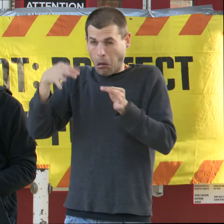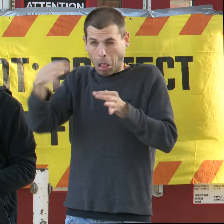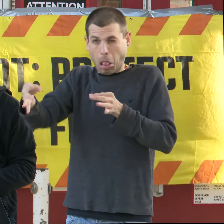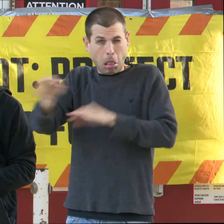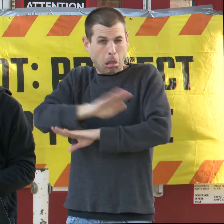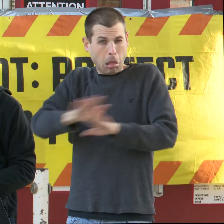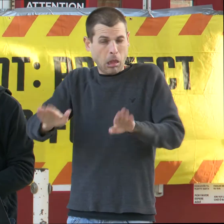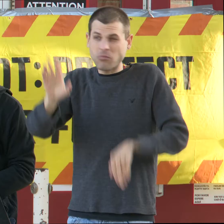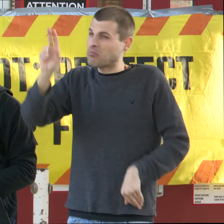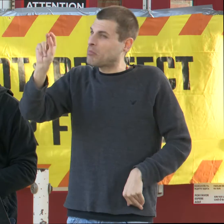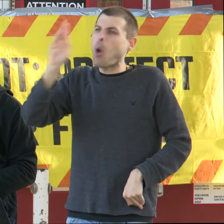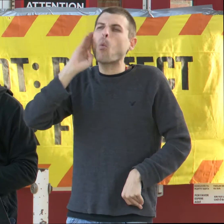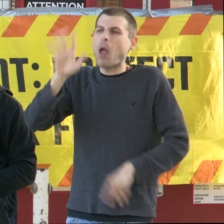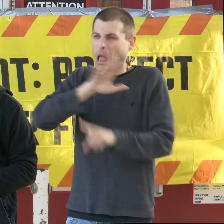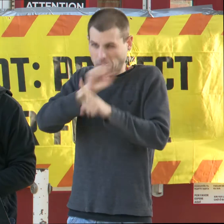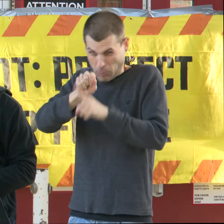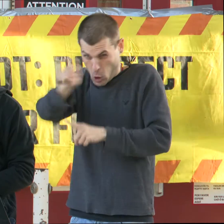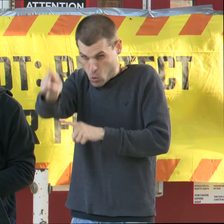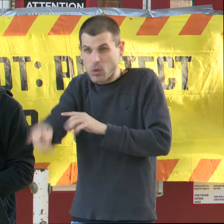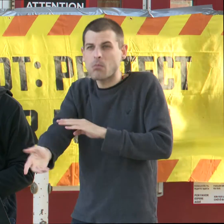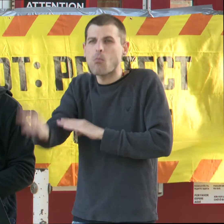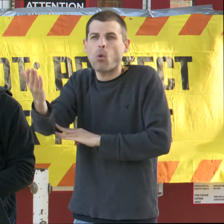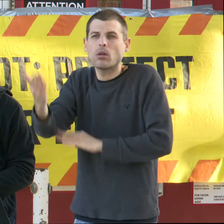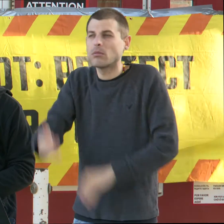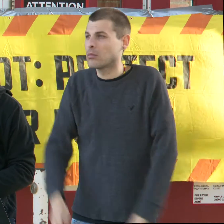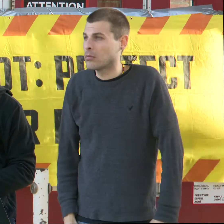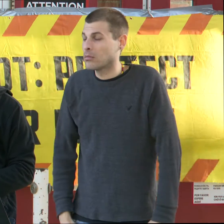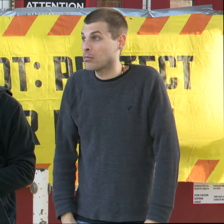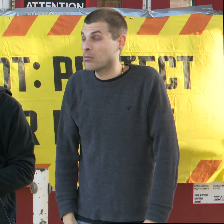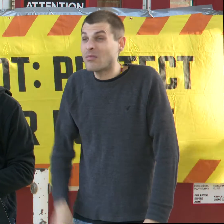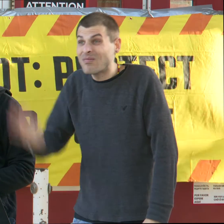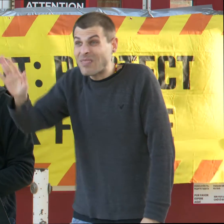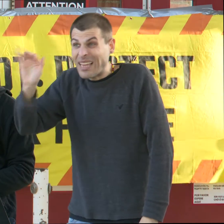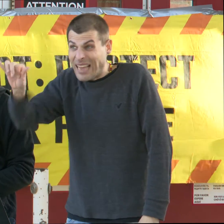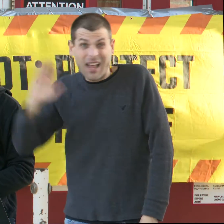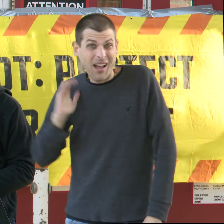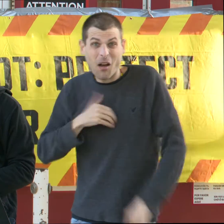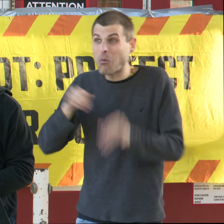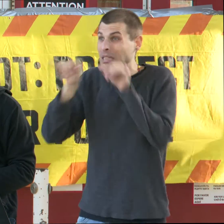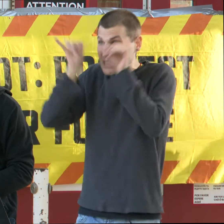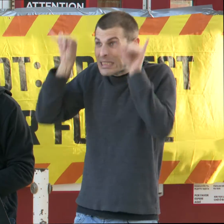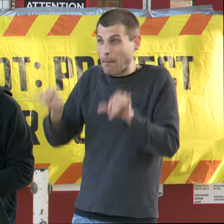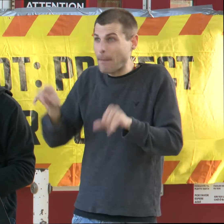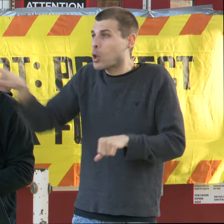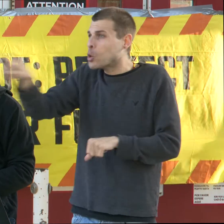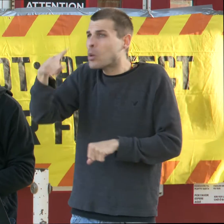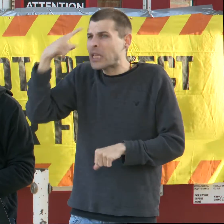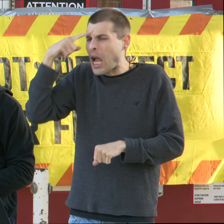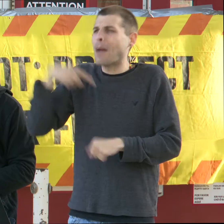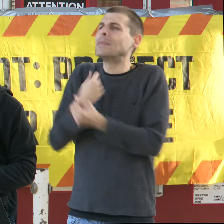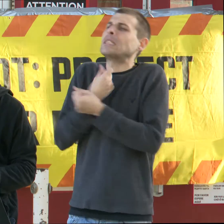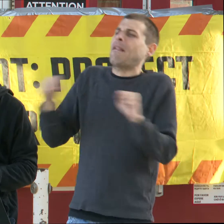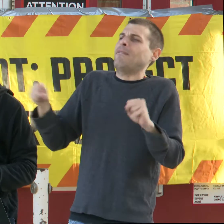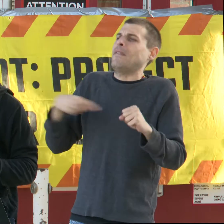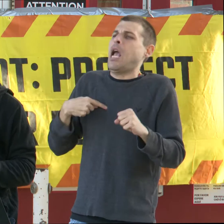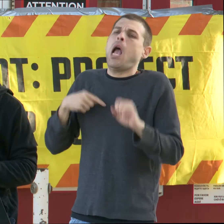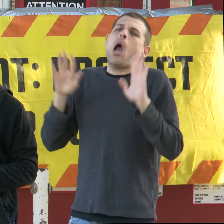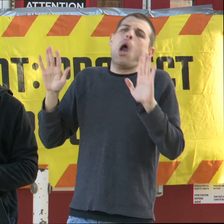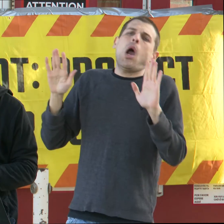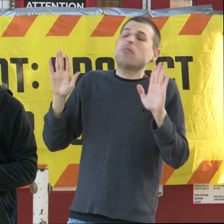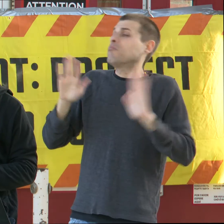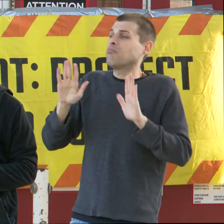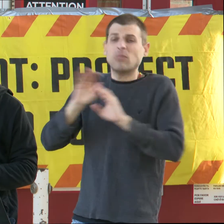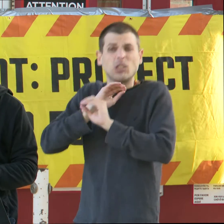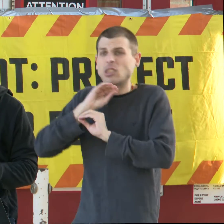And that is exactly how capitalism works. No one is safe, no land is safe. So I want you to